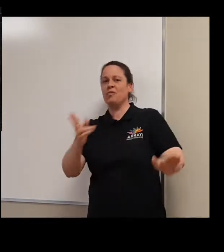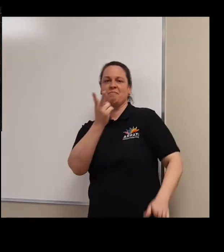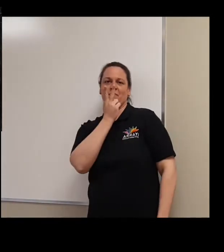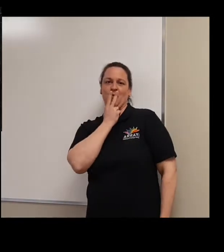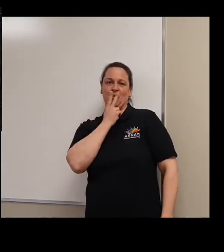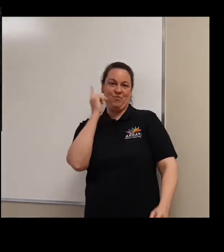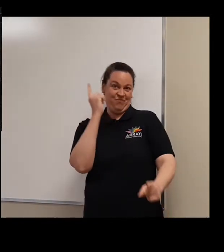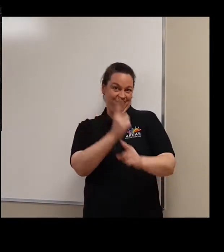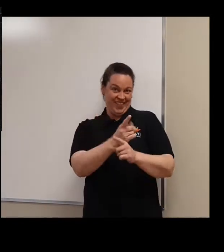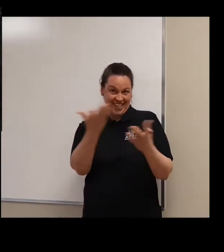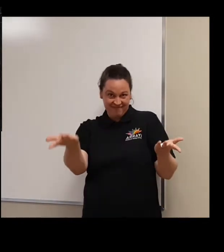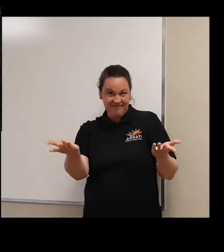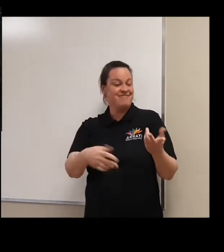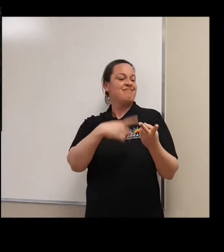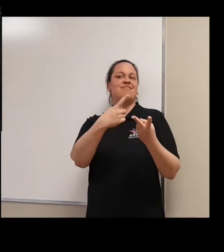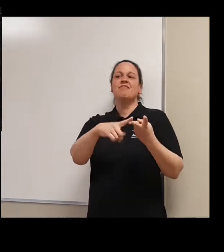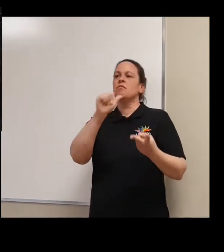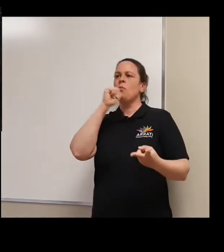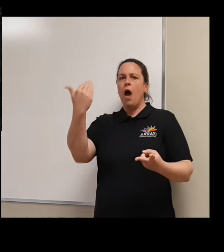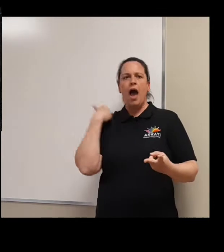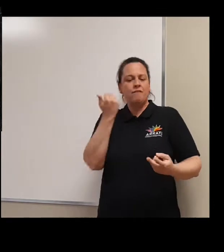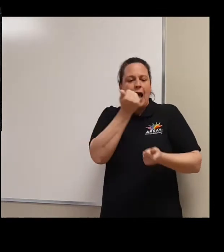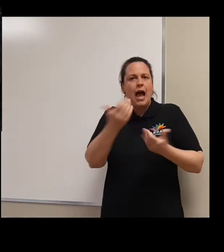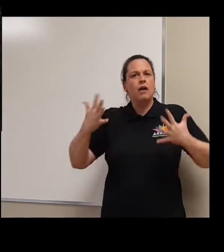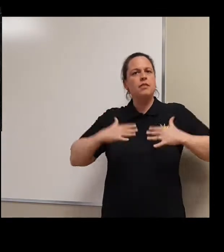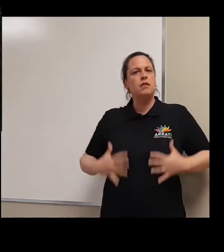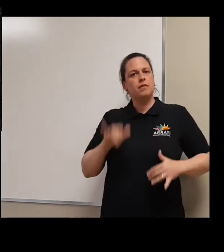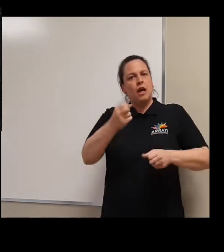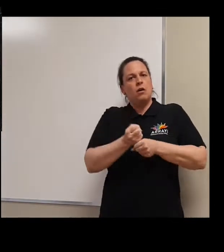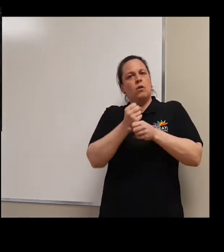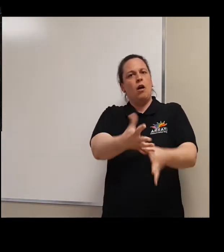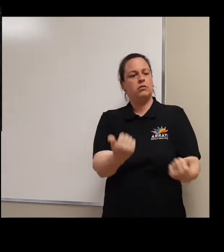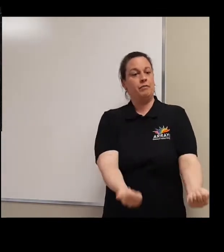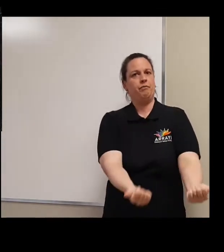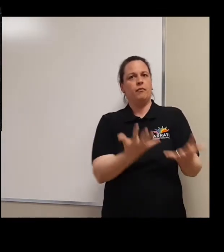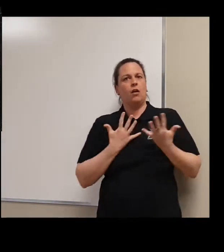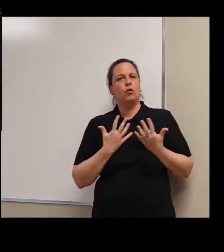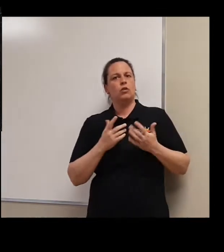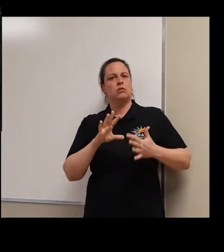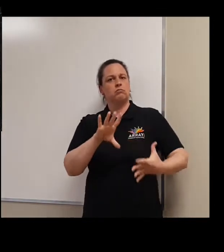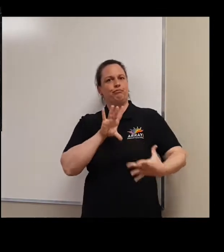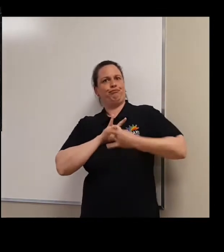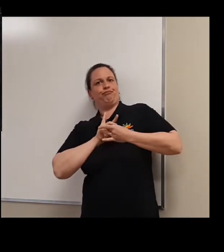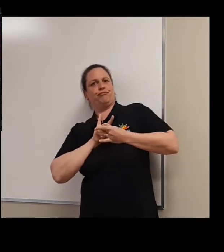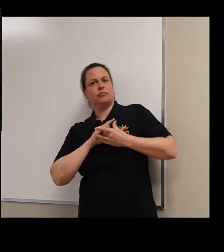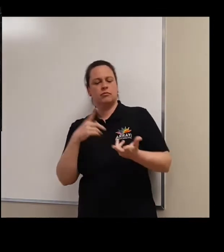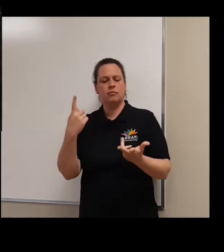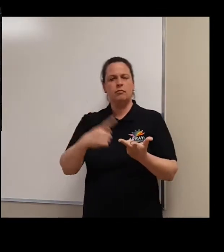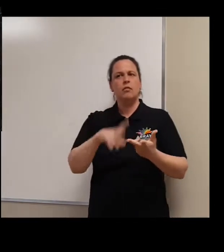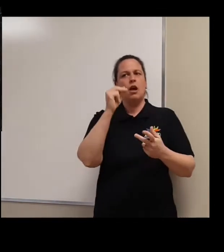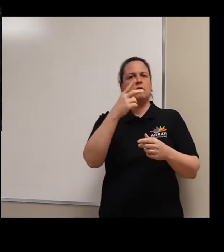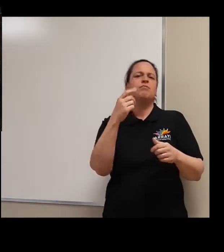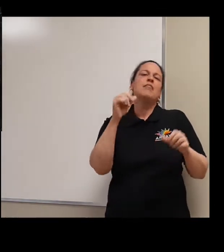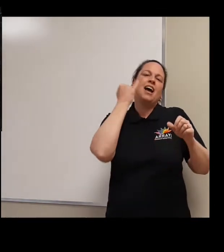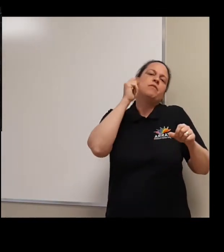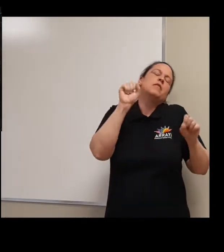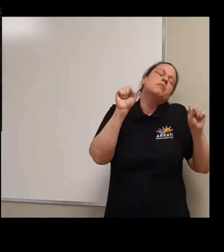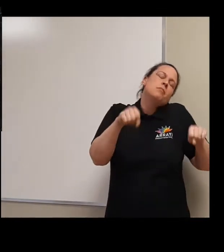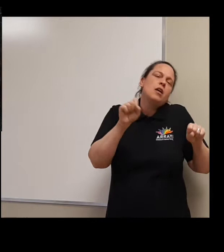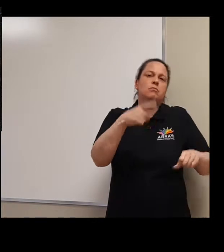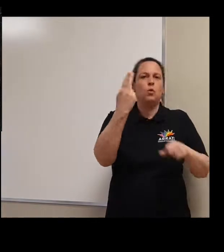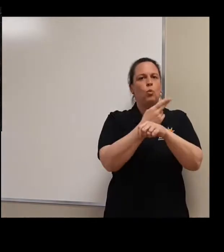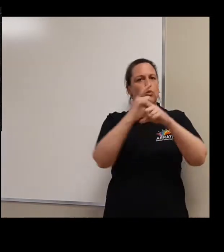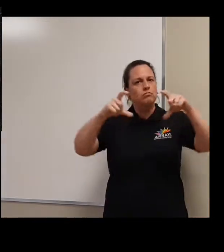Or if you spilled gasoline on your clothes, then your clothes become flammable. If possible, when working with